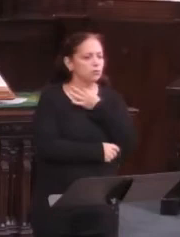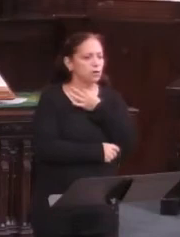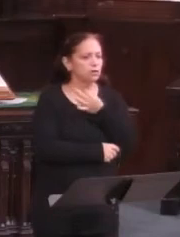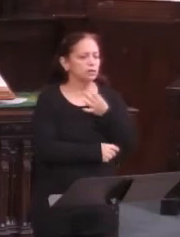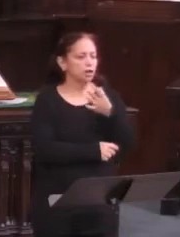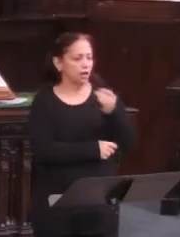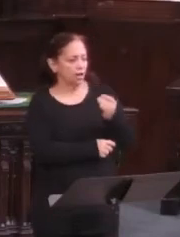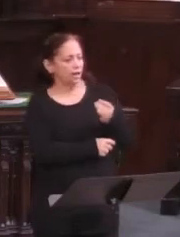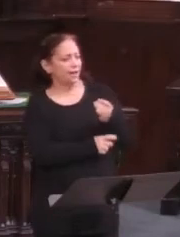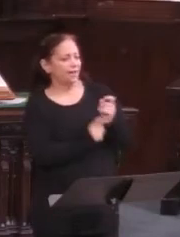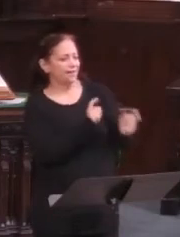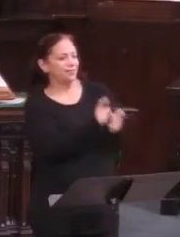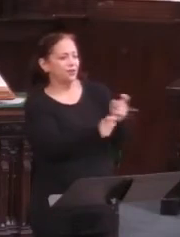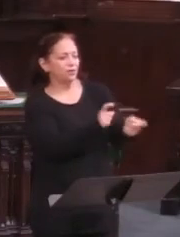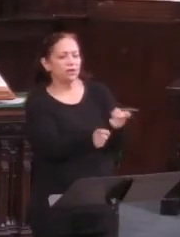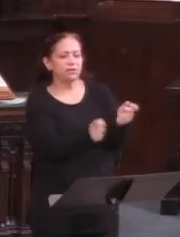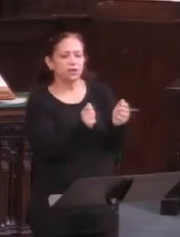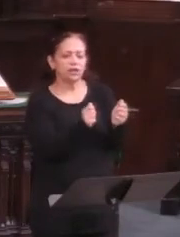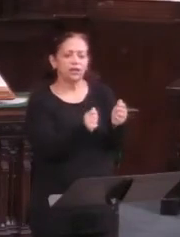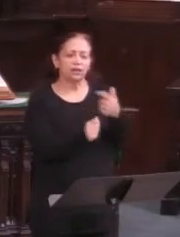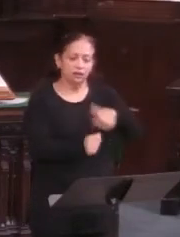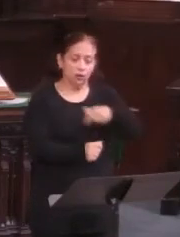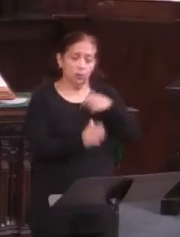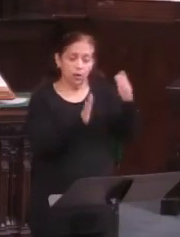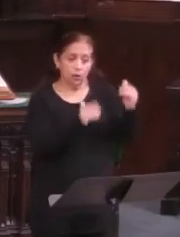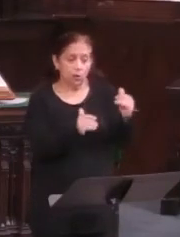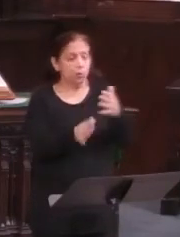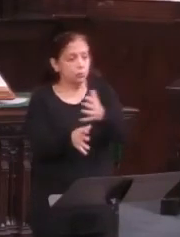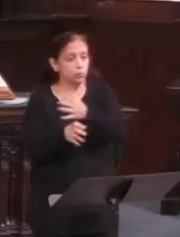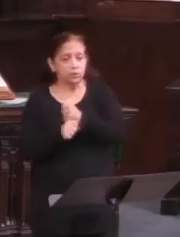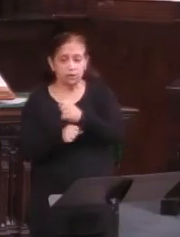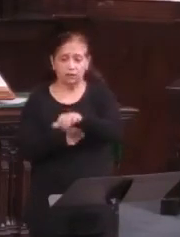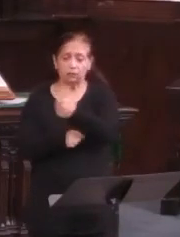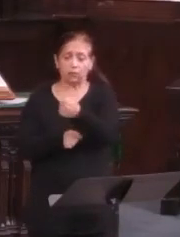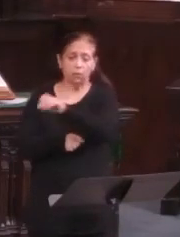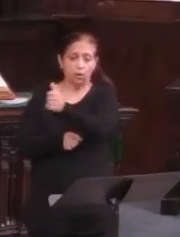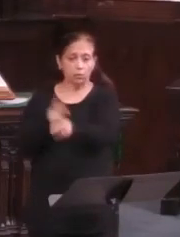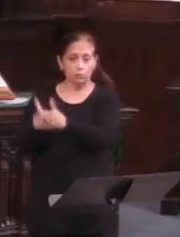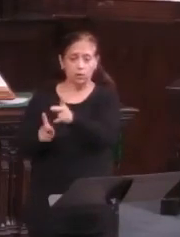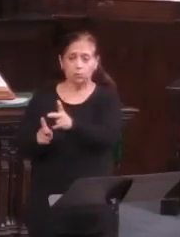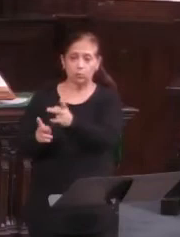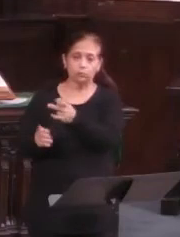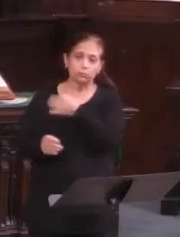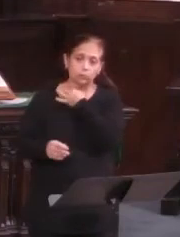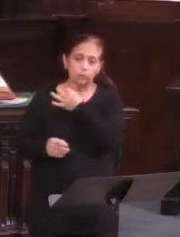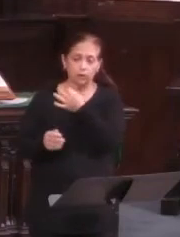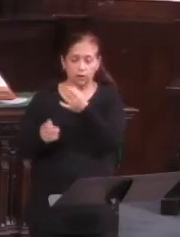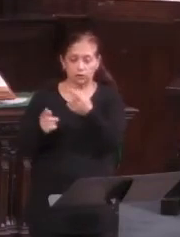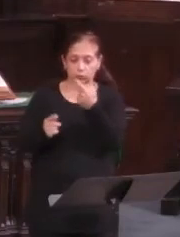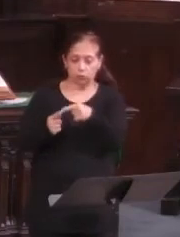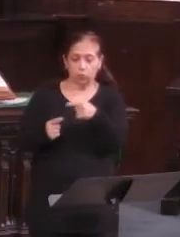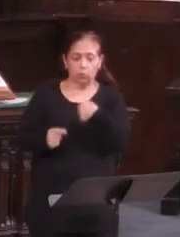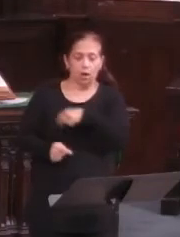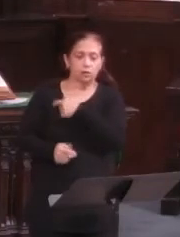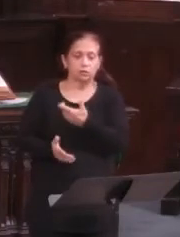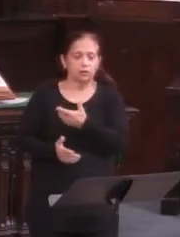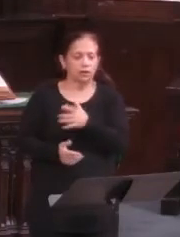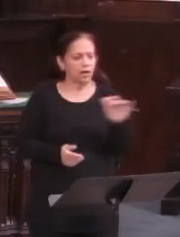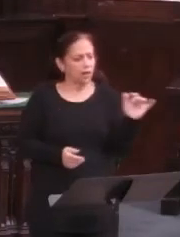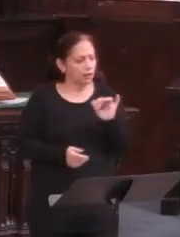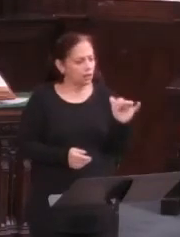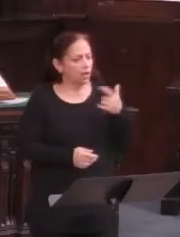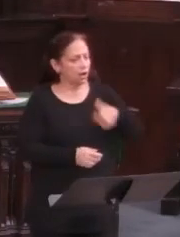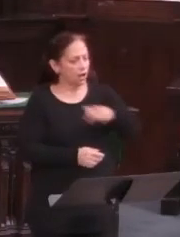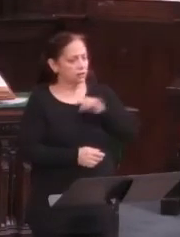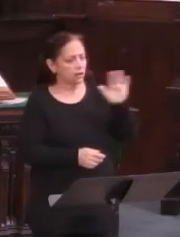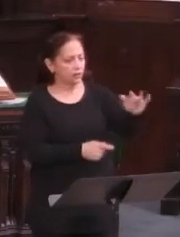and generosity with which we would hope to receive from others. Like us, their pains